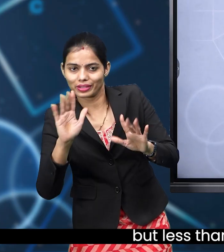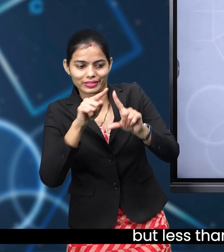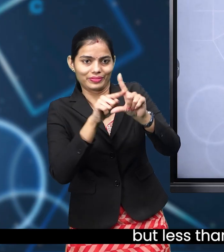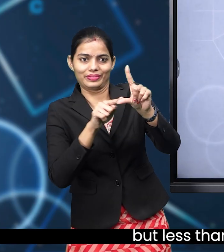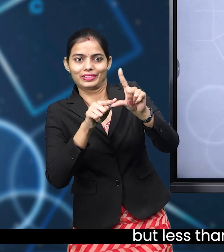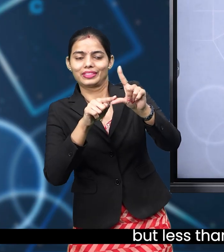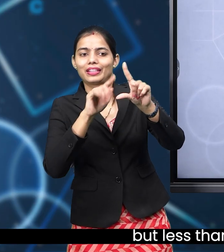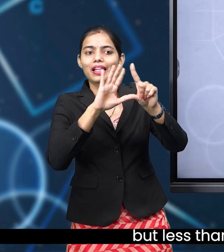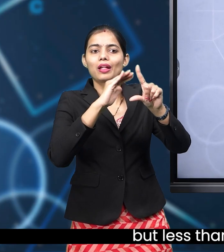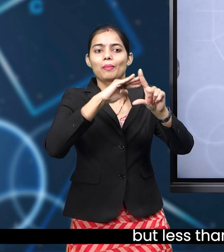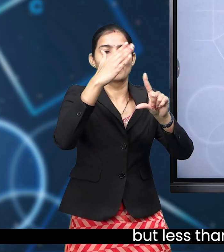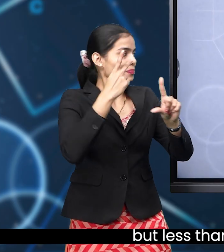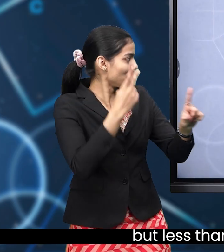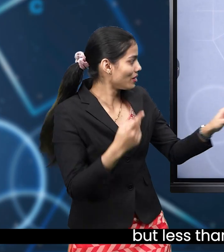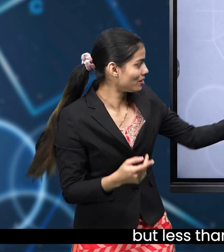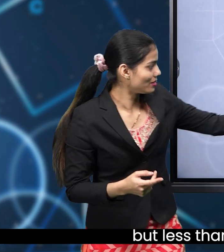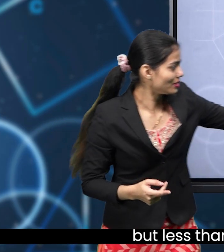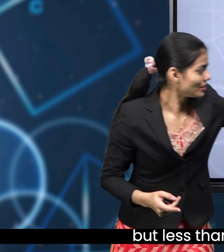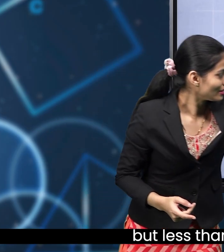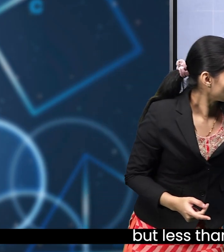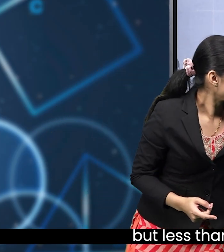an obtuse angle.